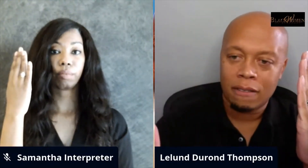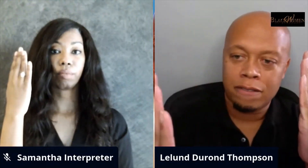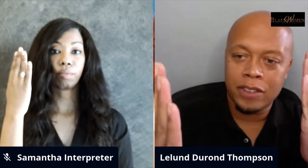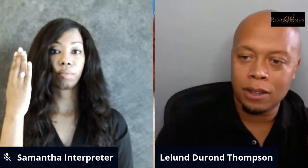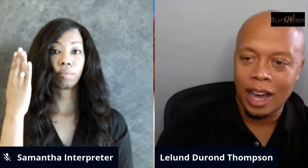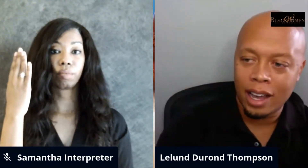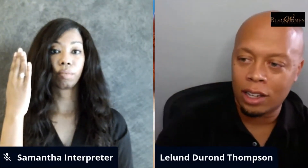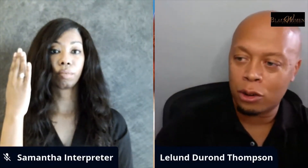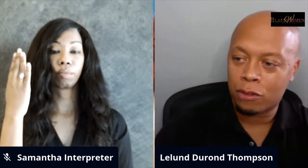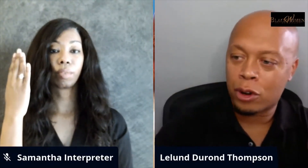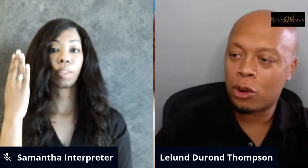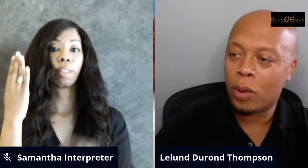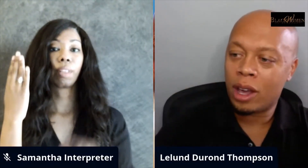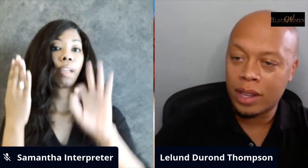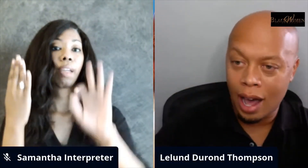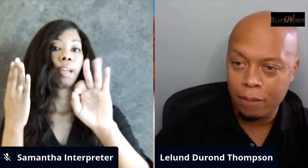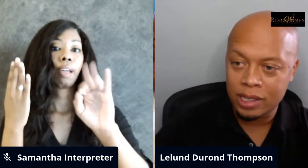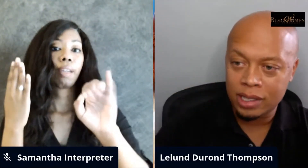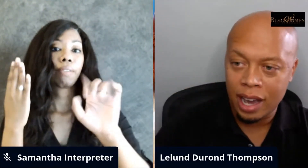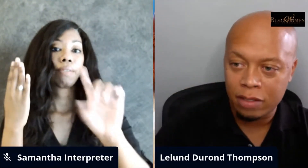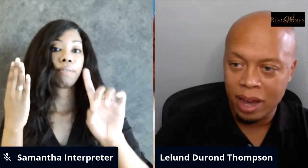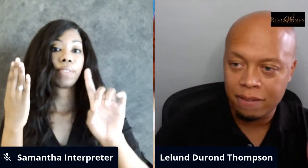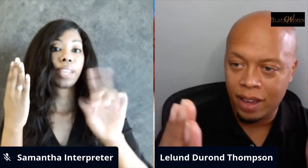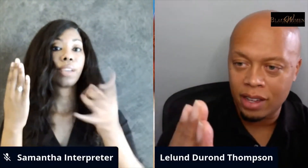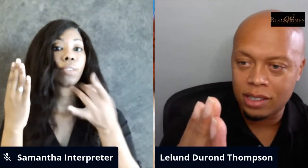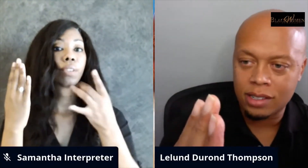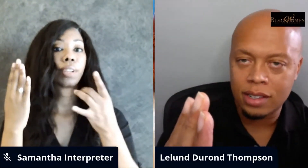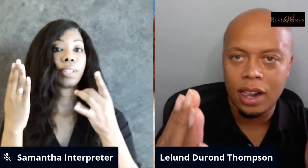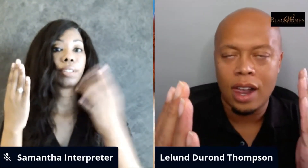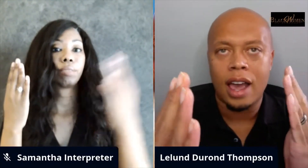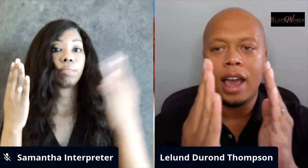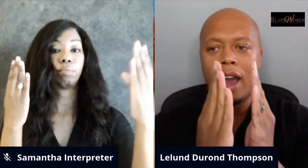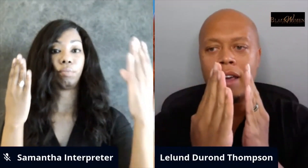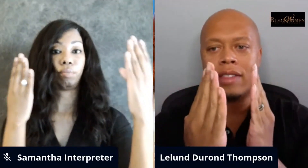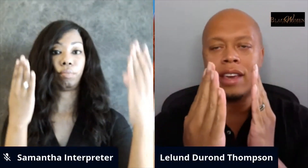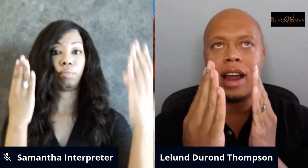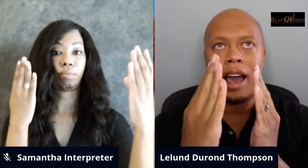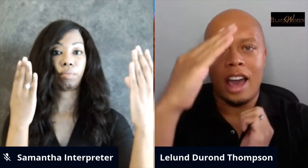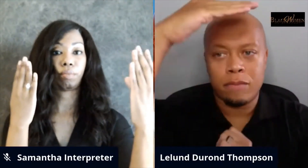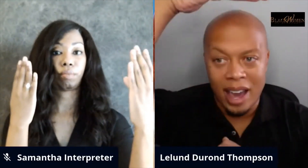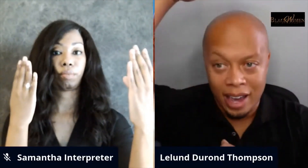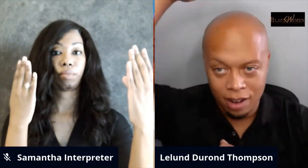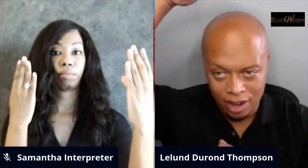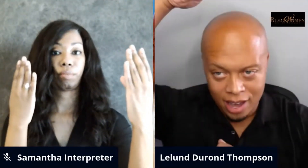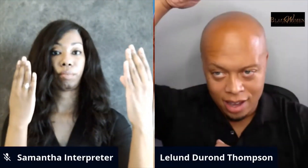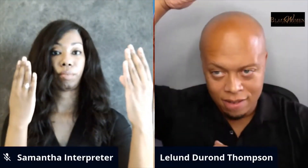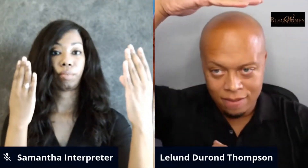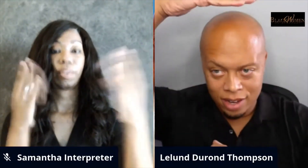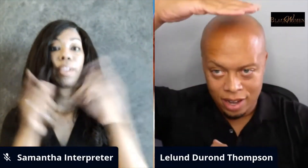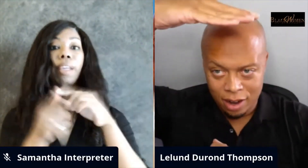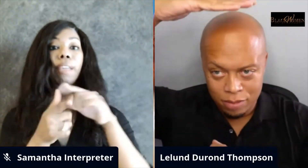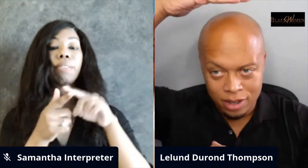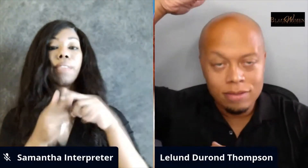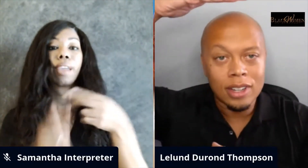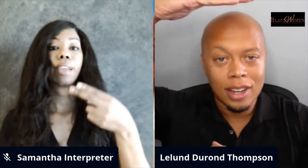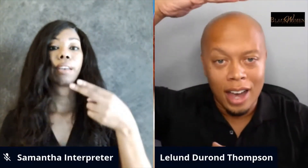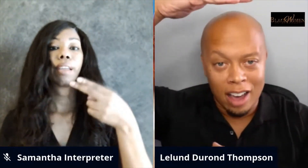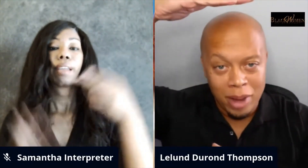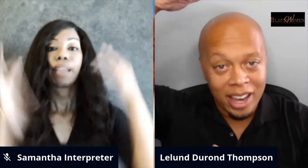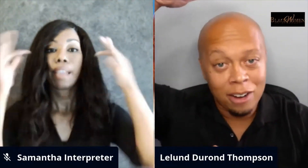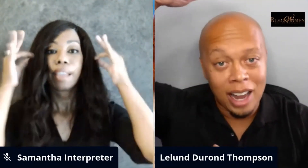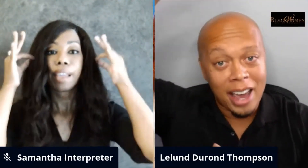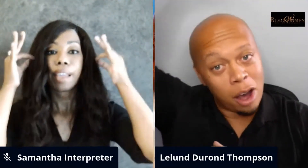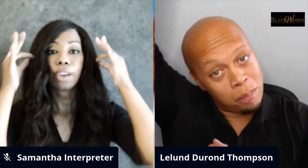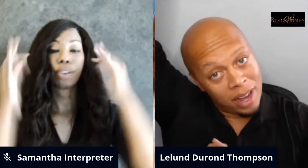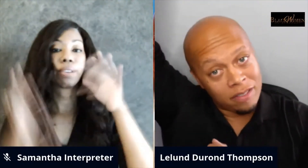my fill light a little further away on the opposite side of my face. And then I have my hair light. I don't have any hair, but I have